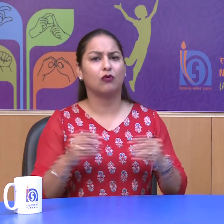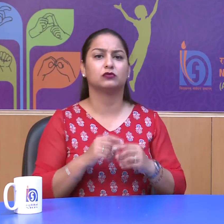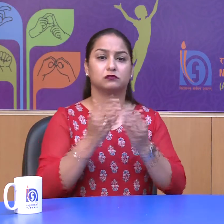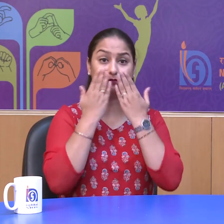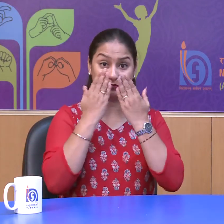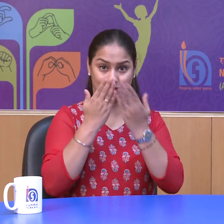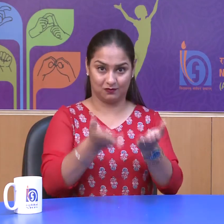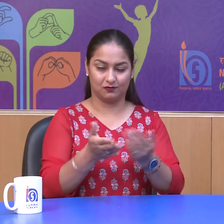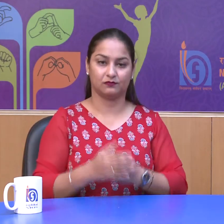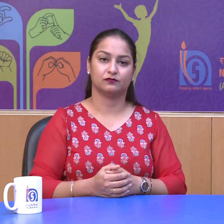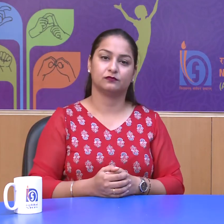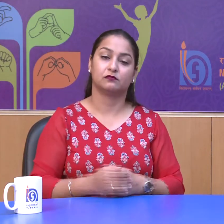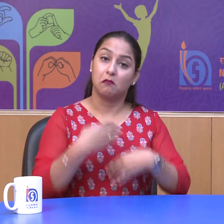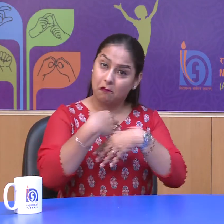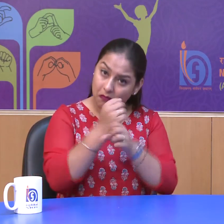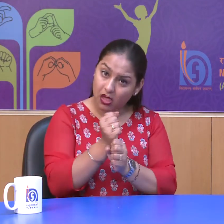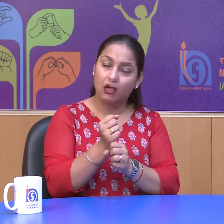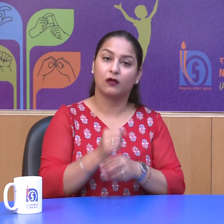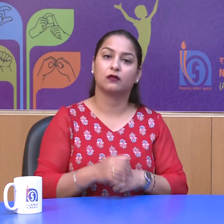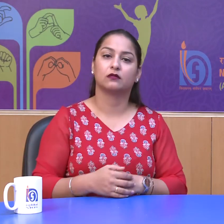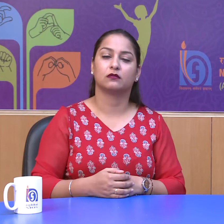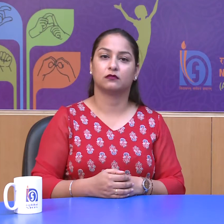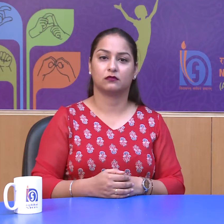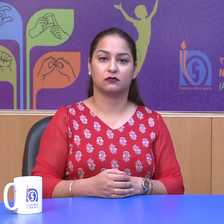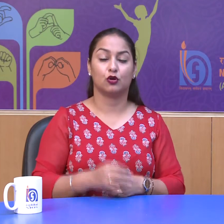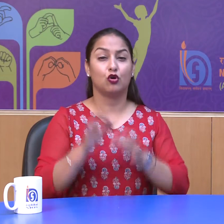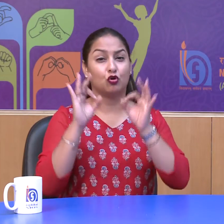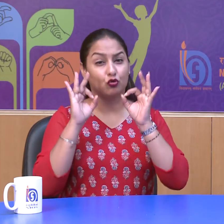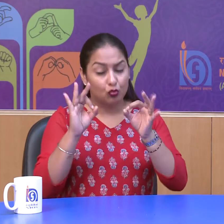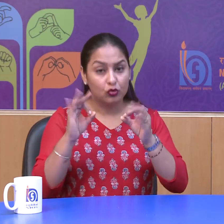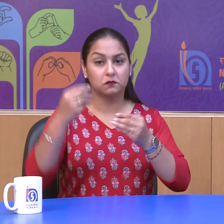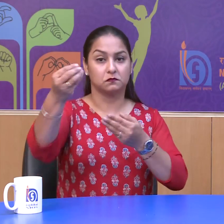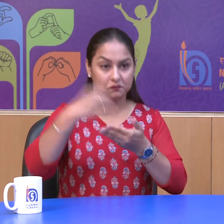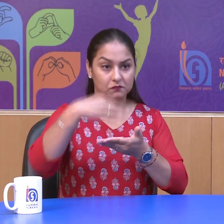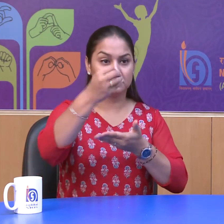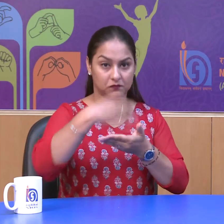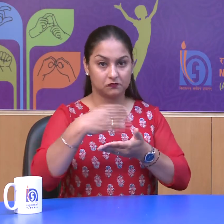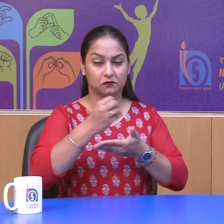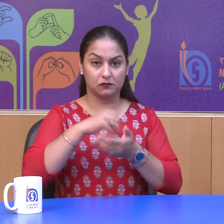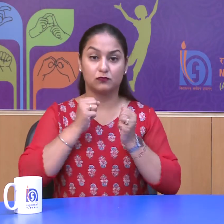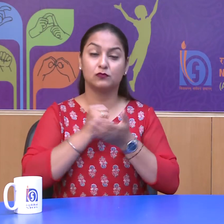institutions that make substantive contribution to the formation